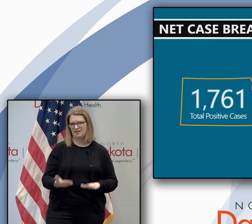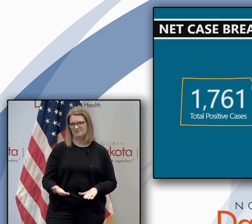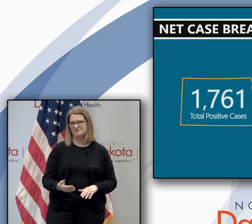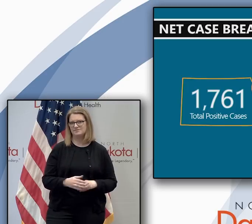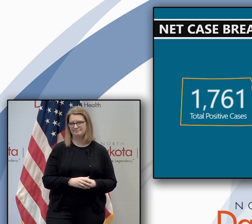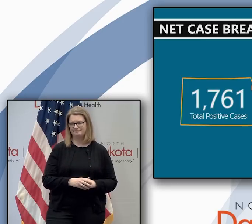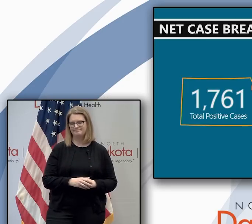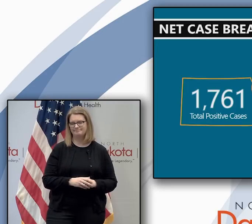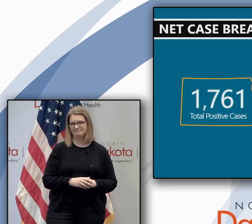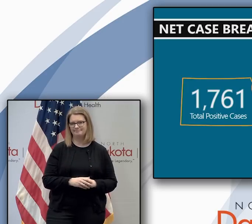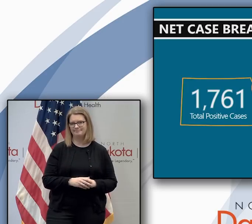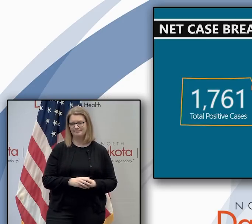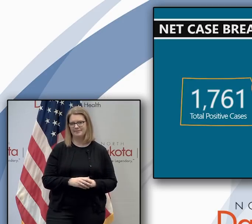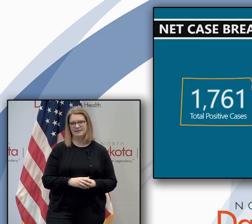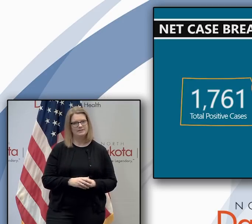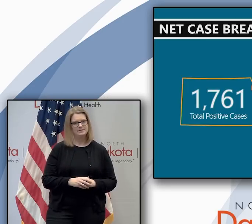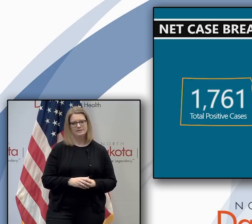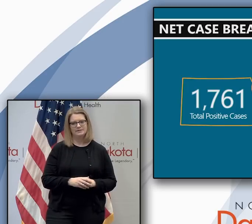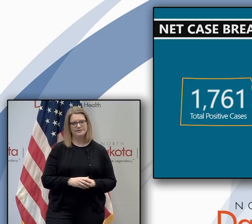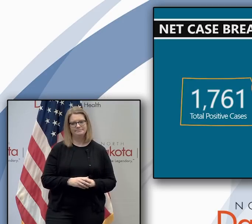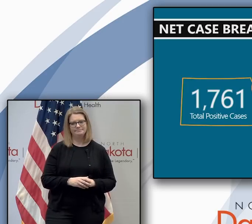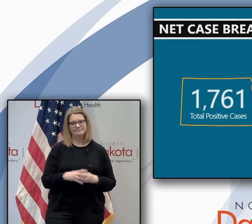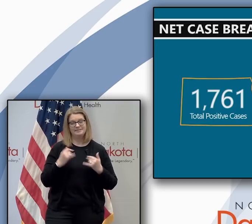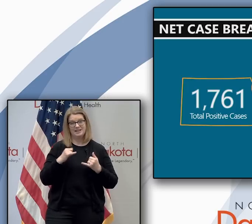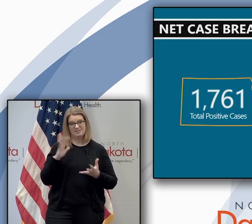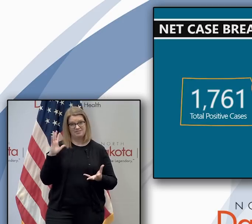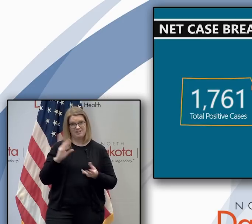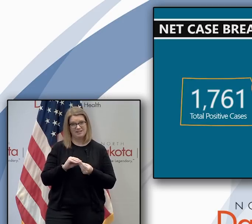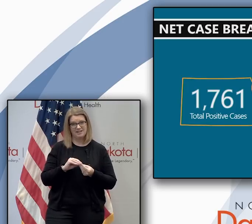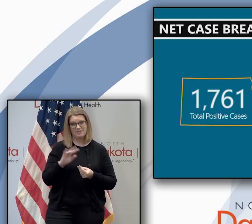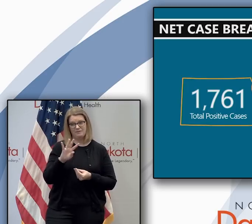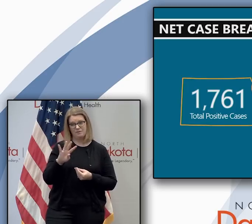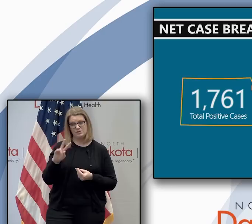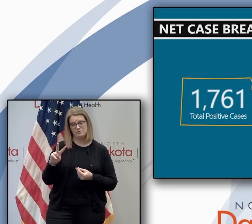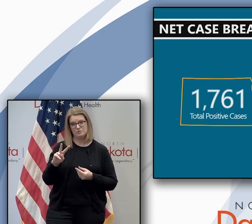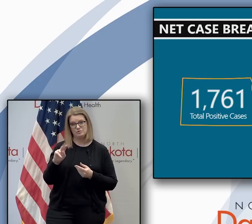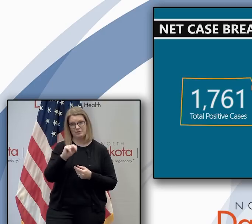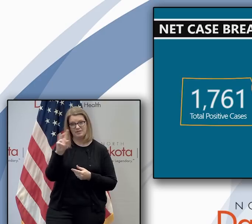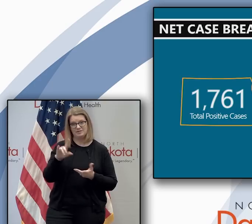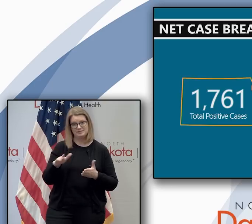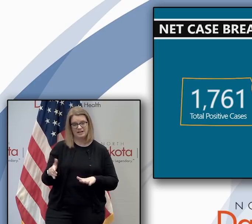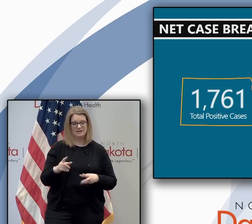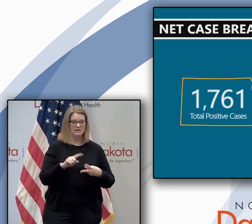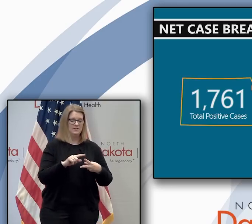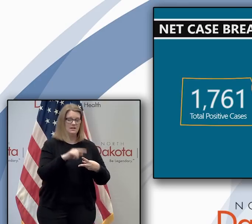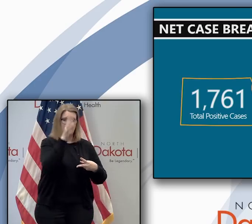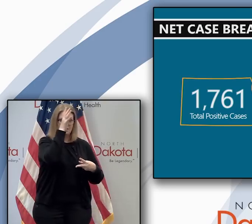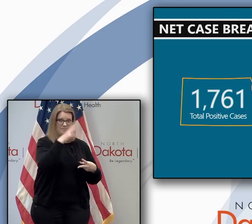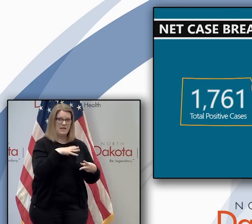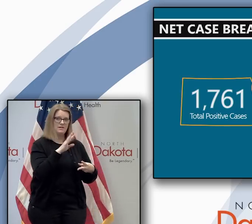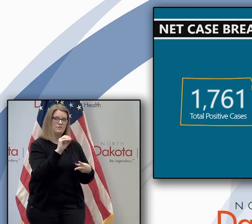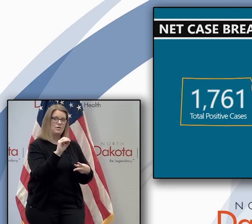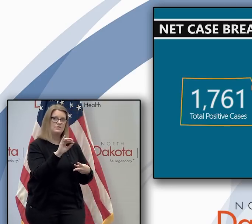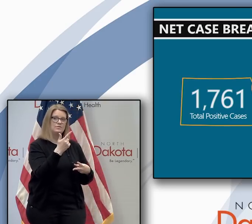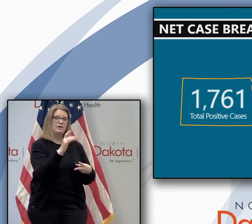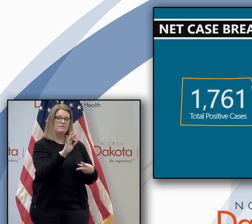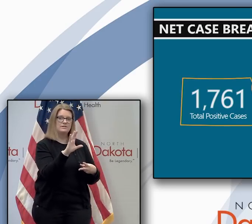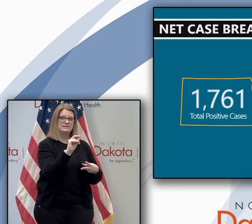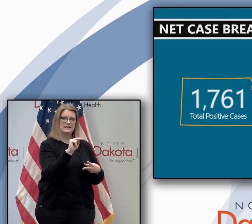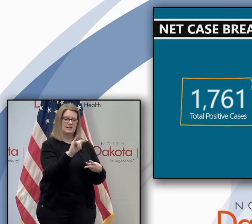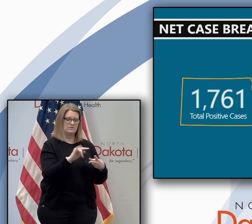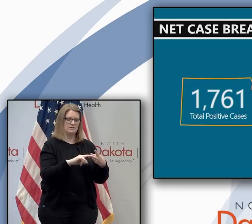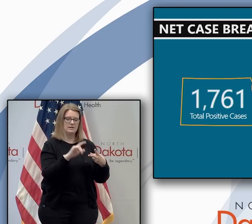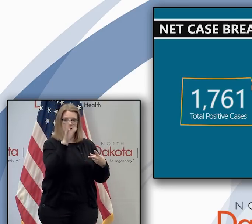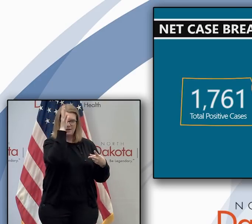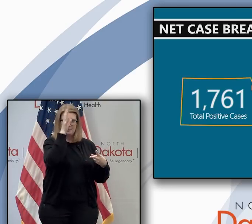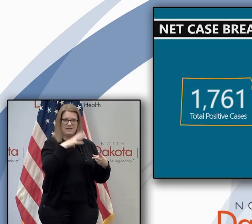deaths, and resulting now in 42 North Dakotans, but a man in his 40s from Grand Forks County, a man in his 90s